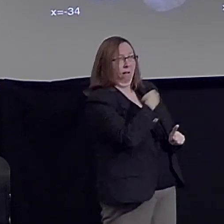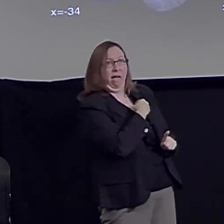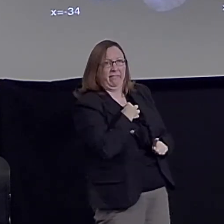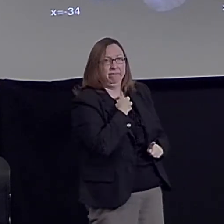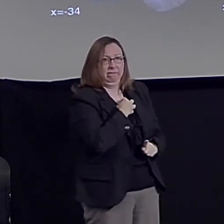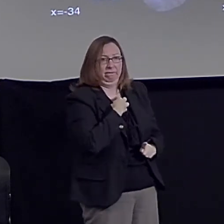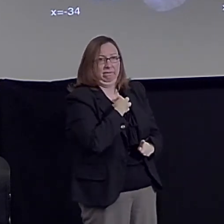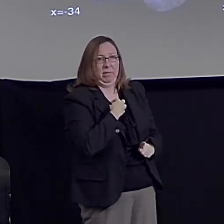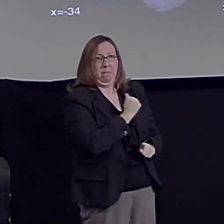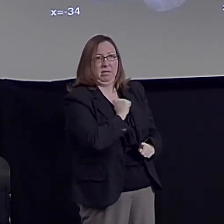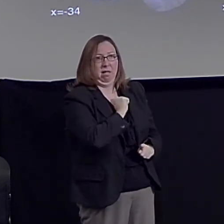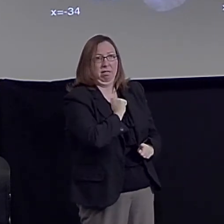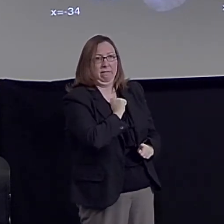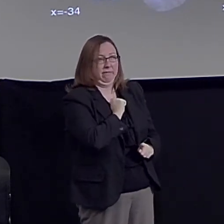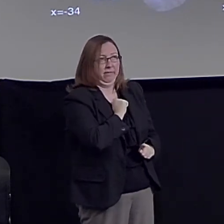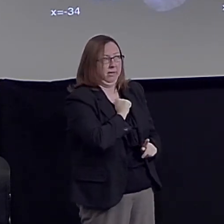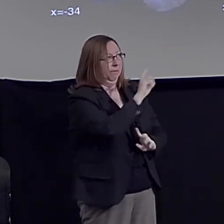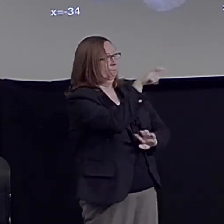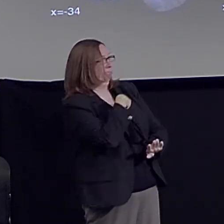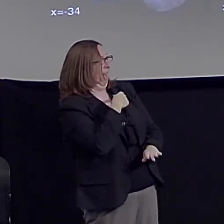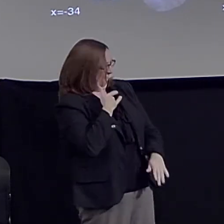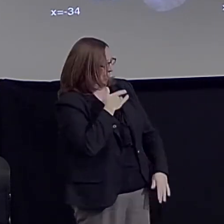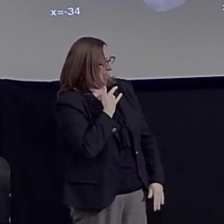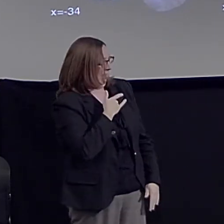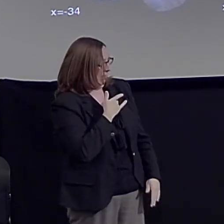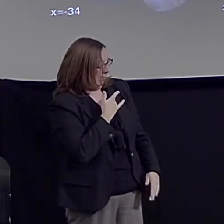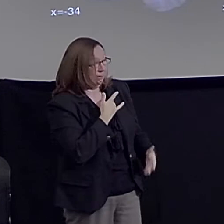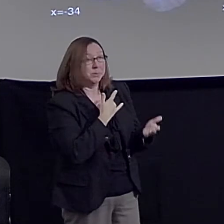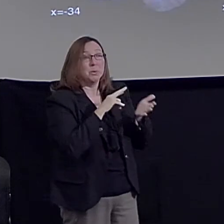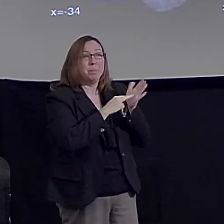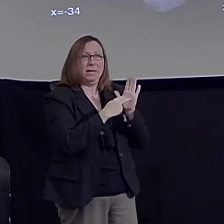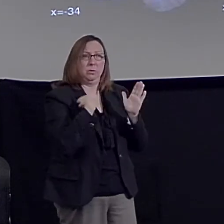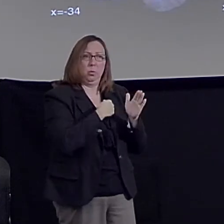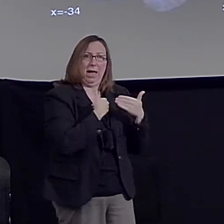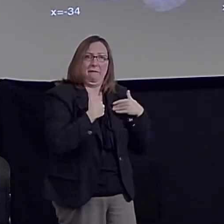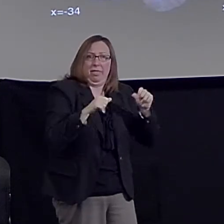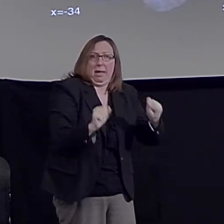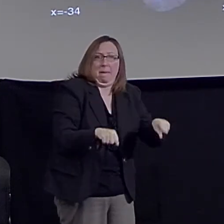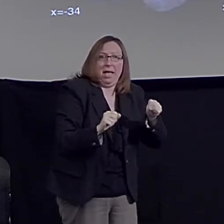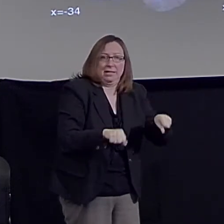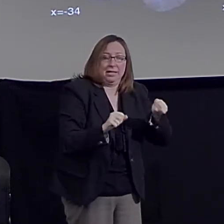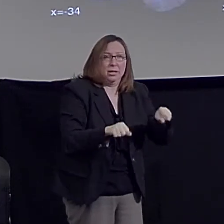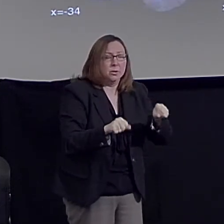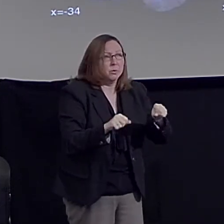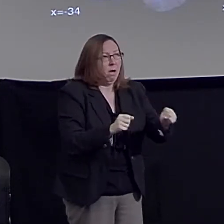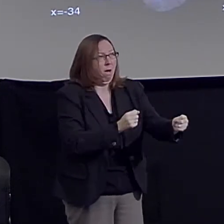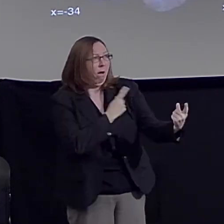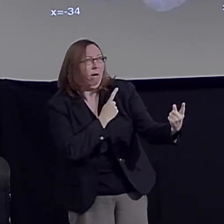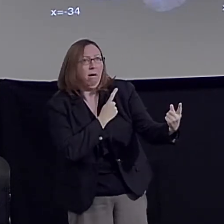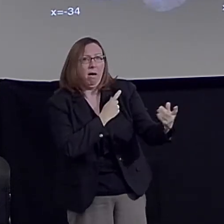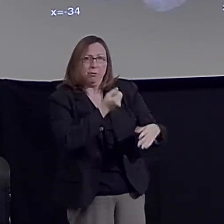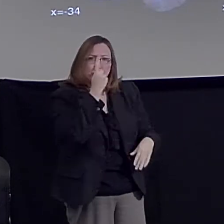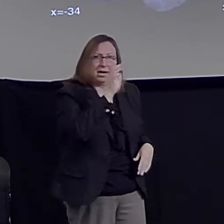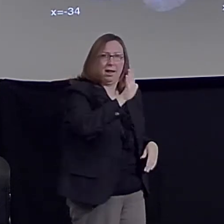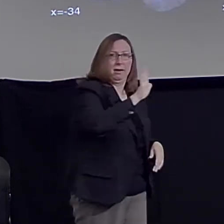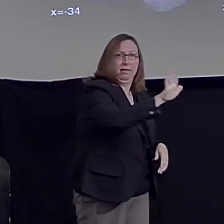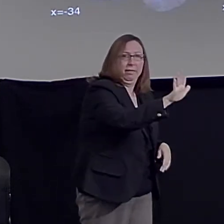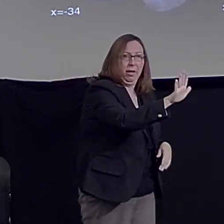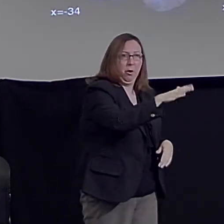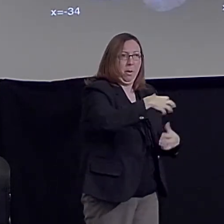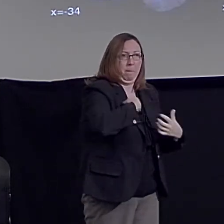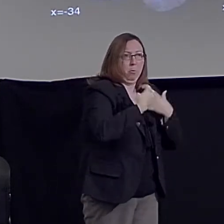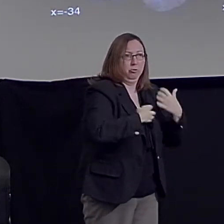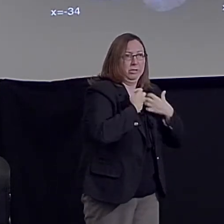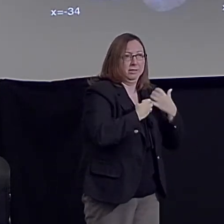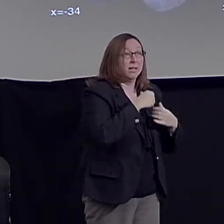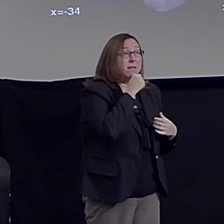So that's really the capacity to understand the condition of others in an empathic way, not by reasoning.